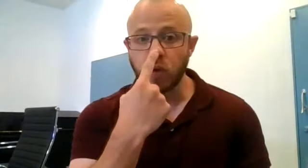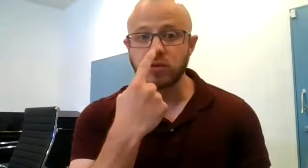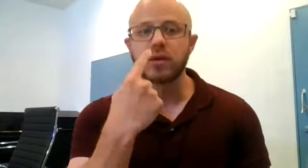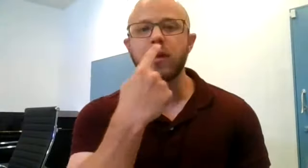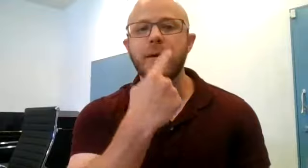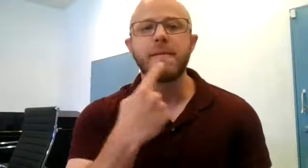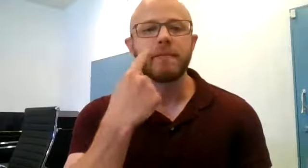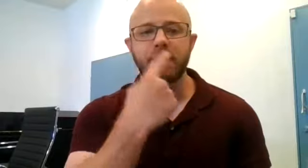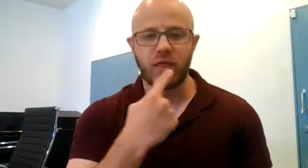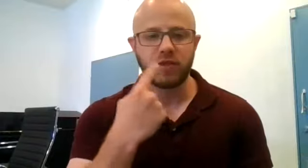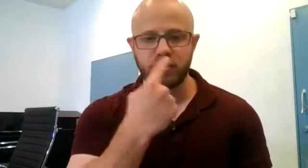nose, mouth.